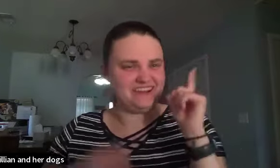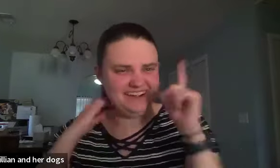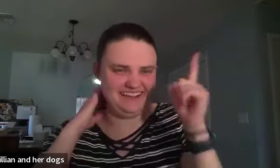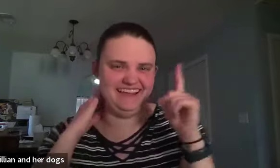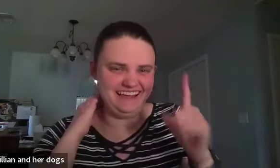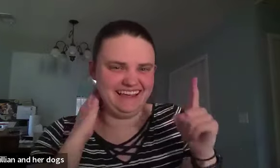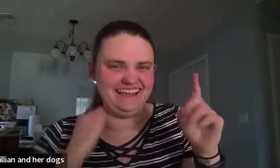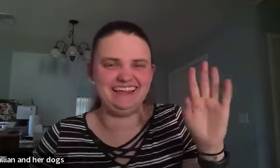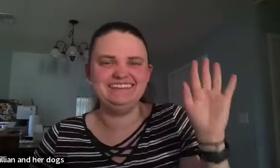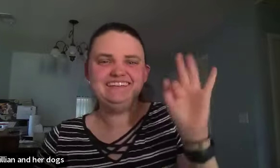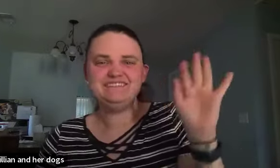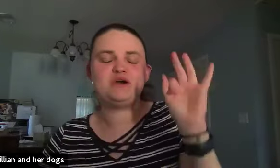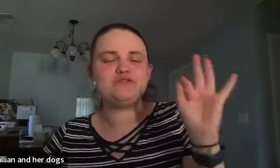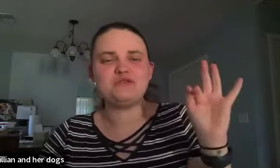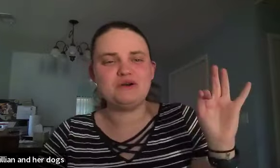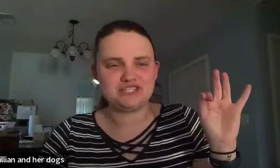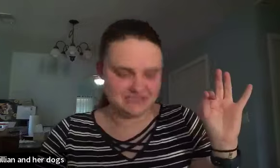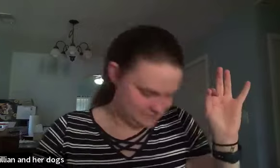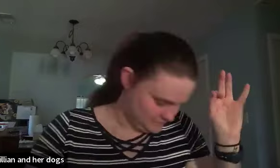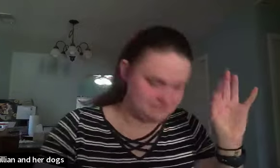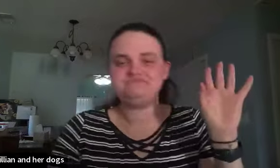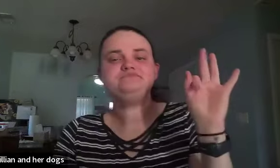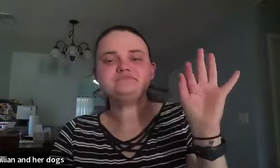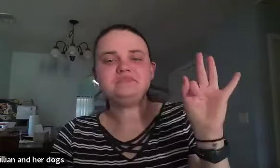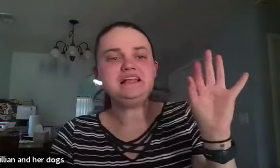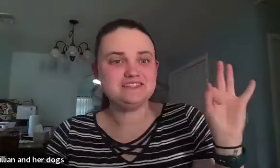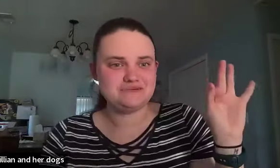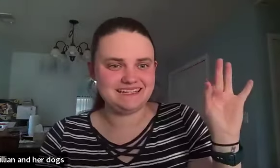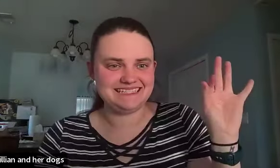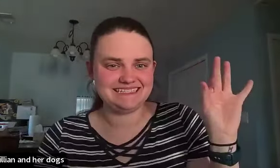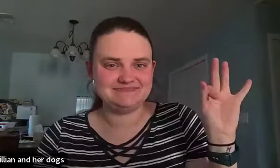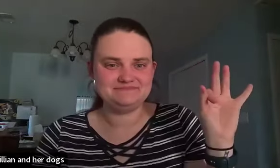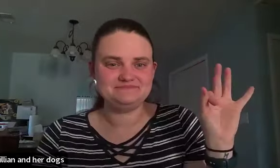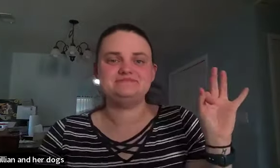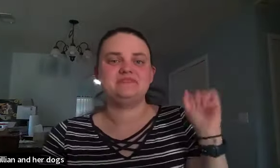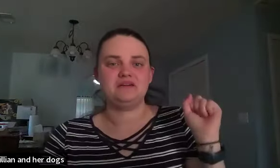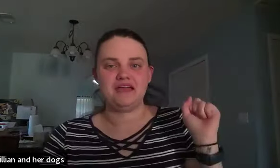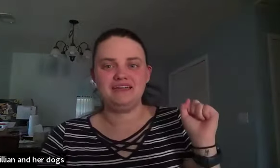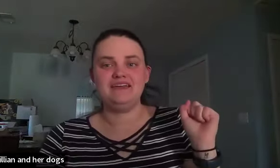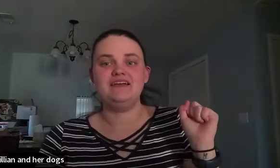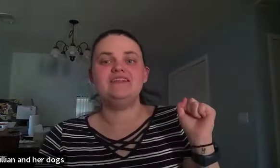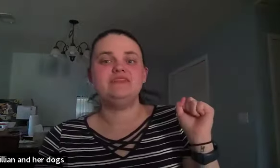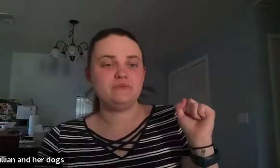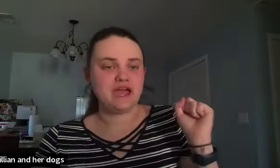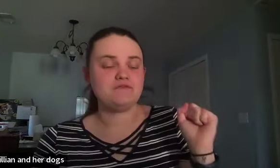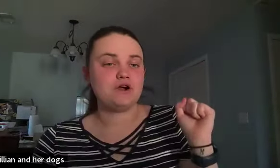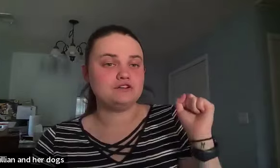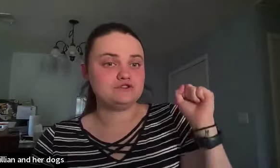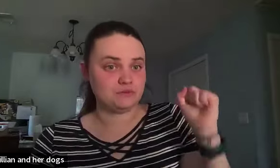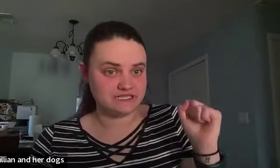there. Was going through the motions. So 19. Okay. Then we have our